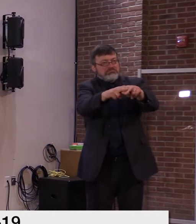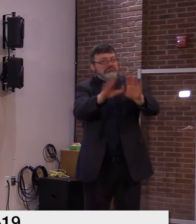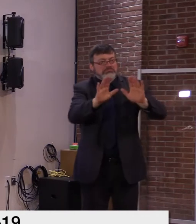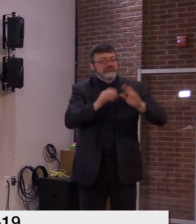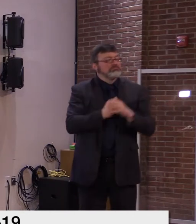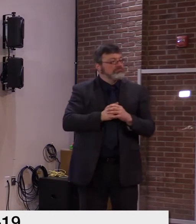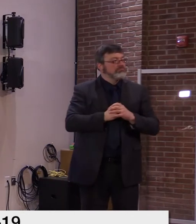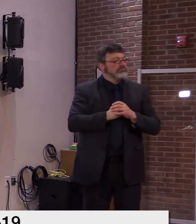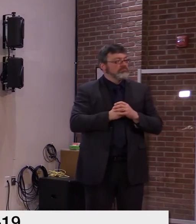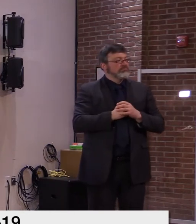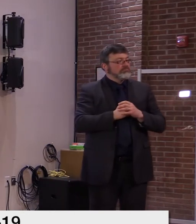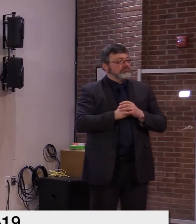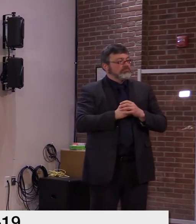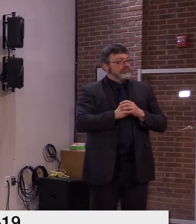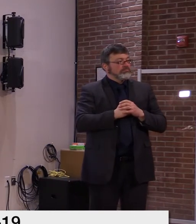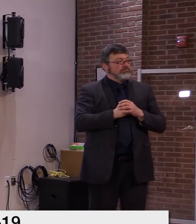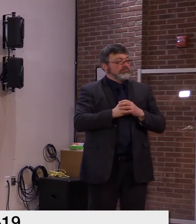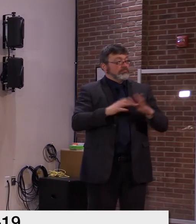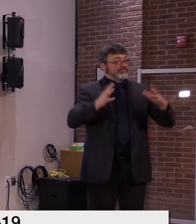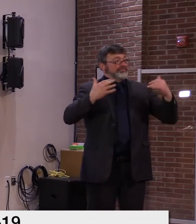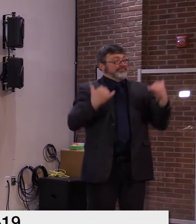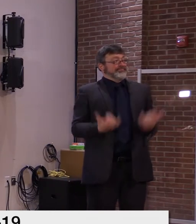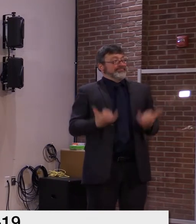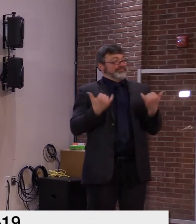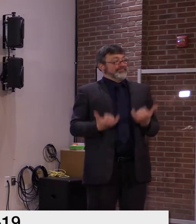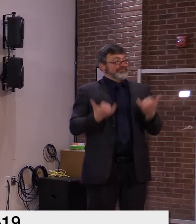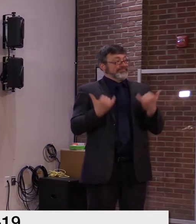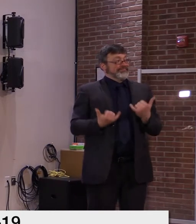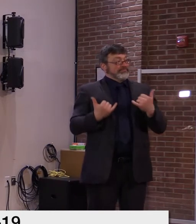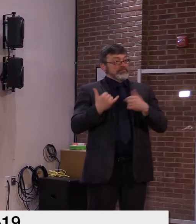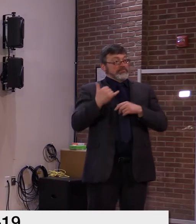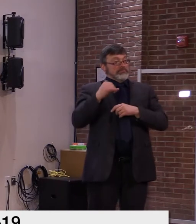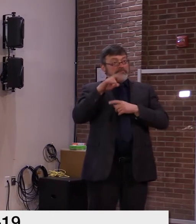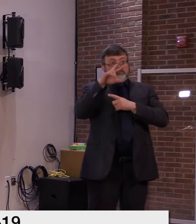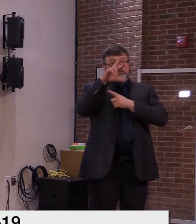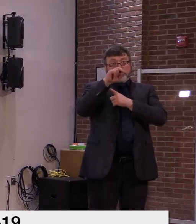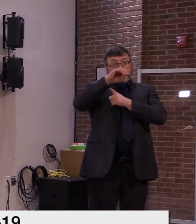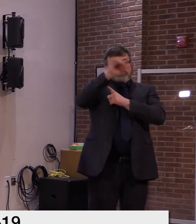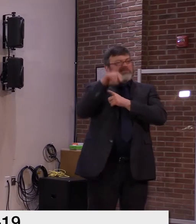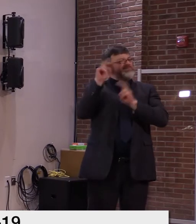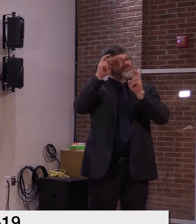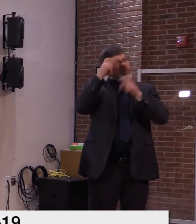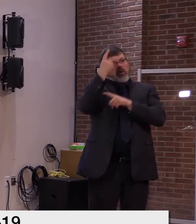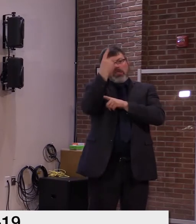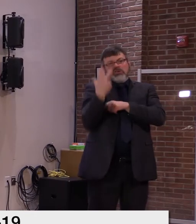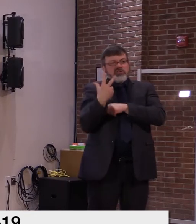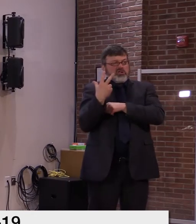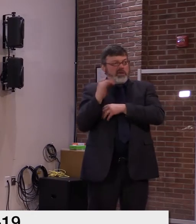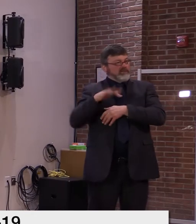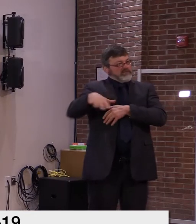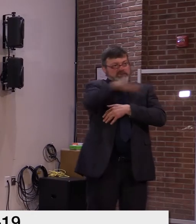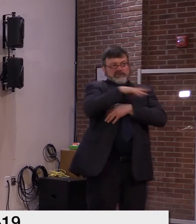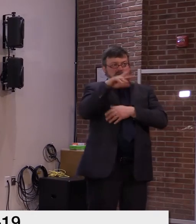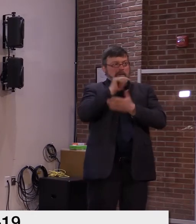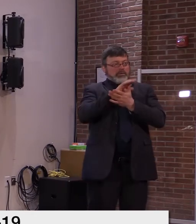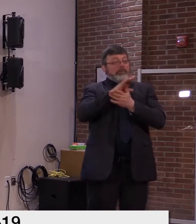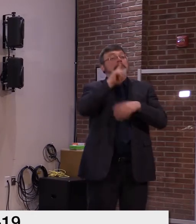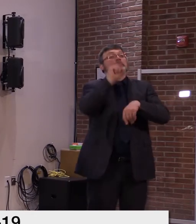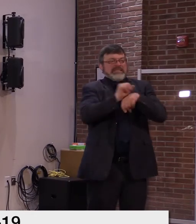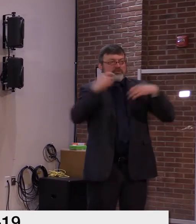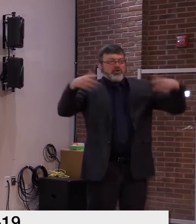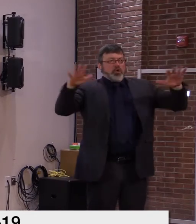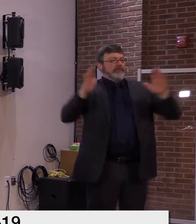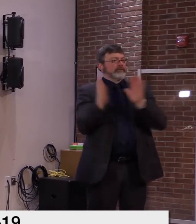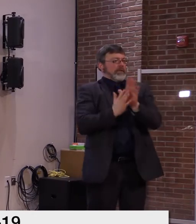30% of our schools are currently operating with full in-person. This includes 50% of our elementary schools. The point I make is that we know how to do